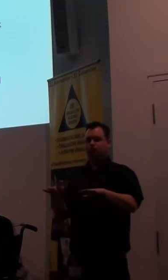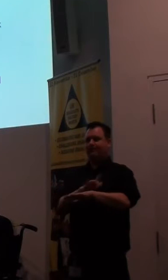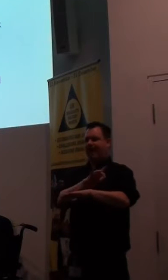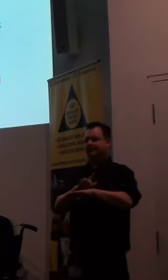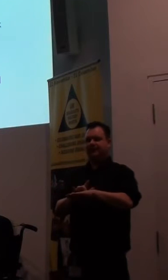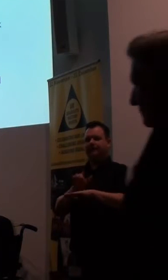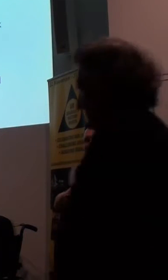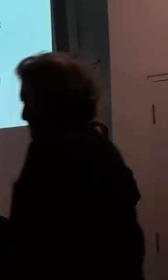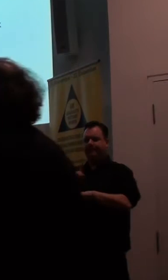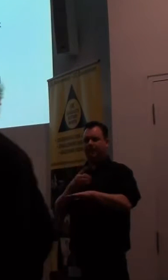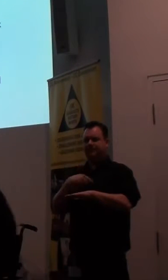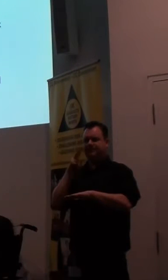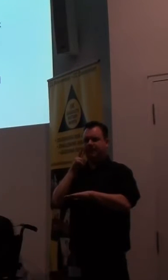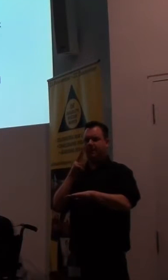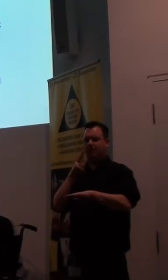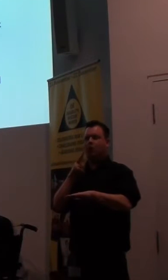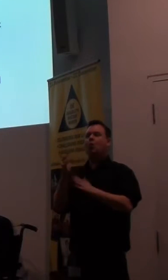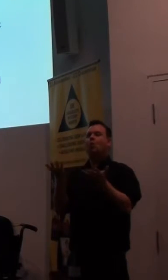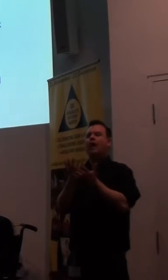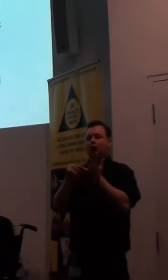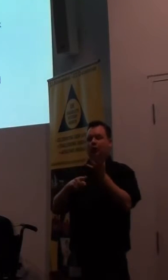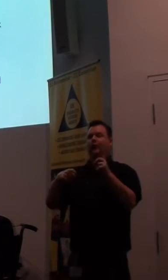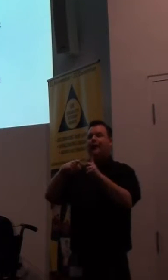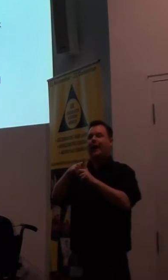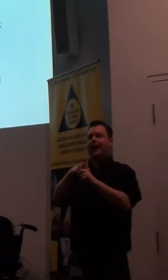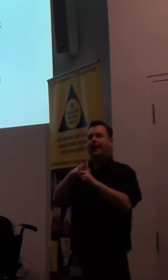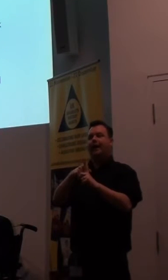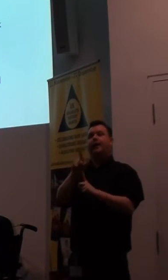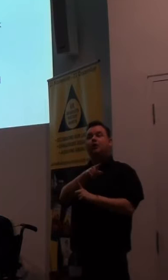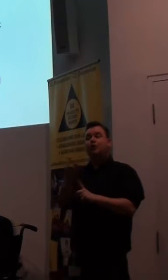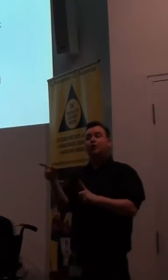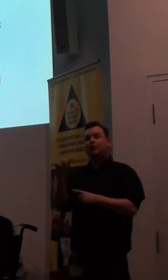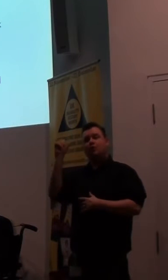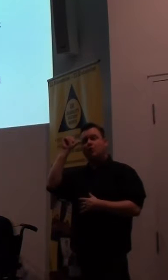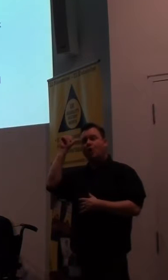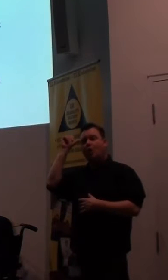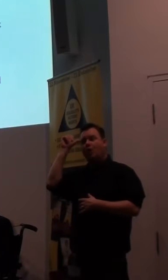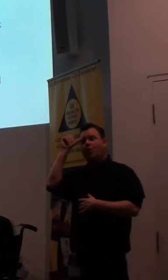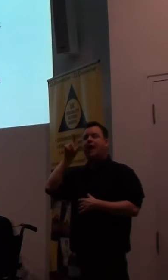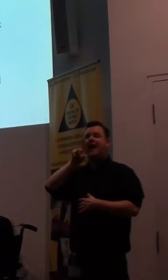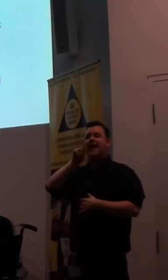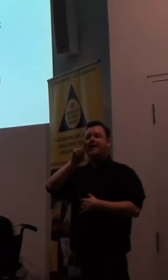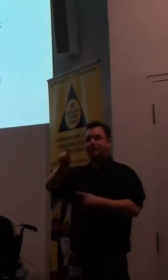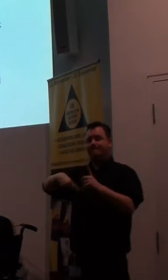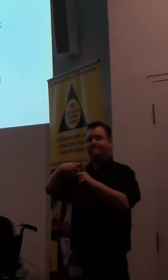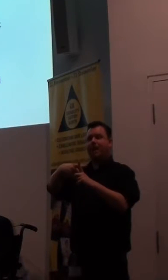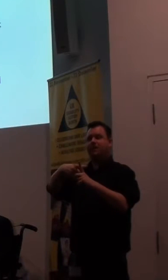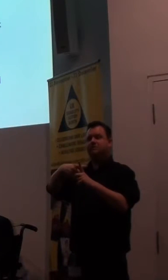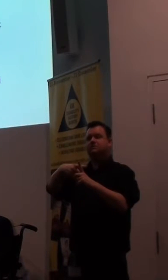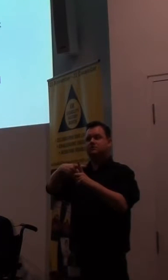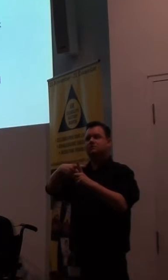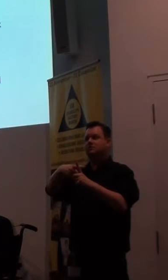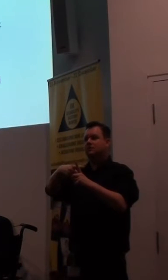that, but we also see that in the UK. People might be familiar with something called the 11 plus. I